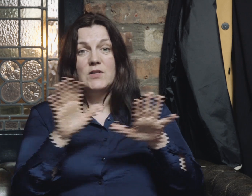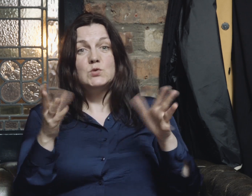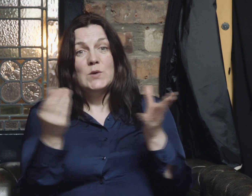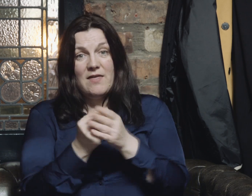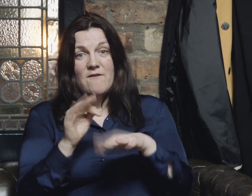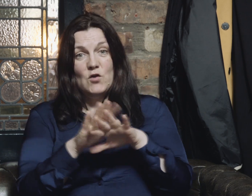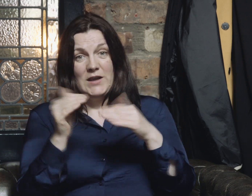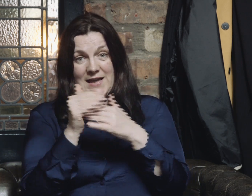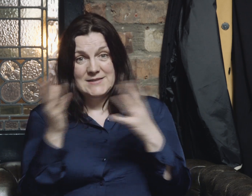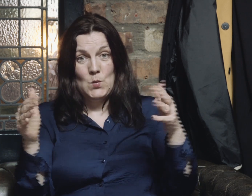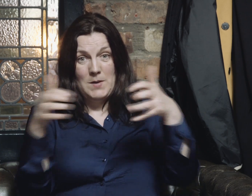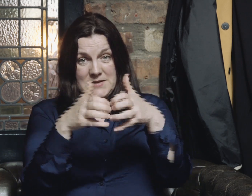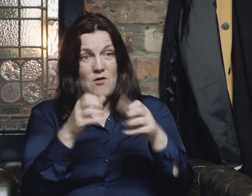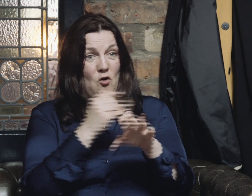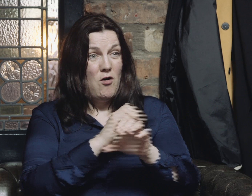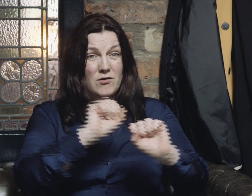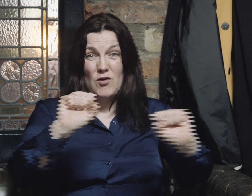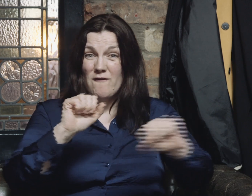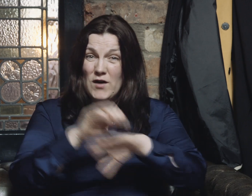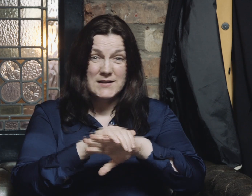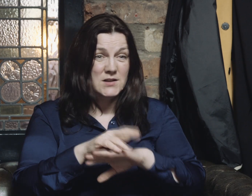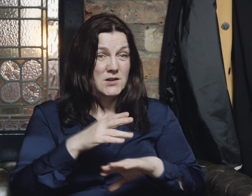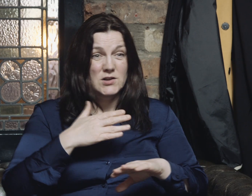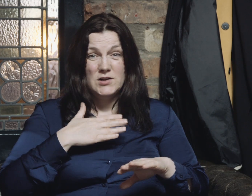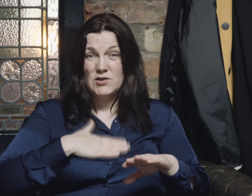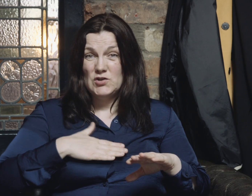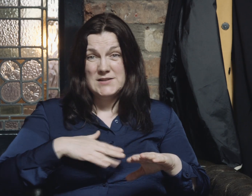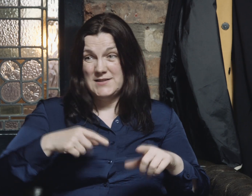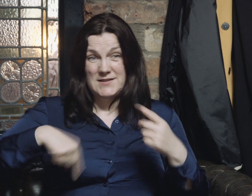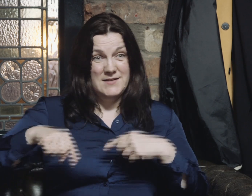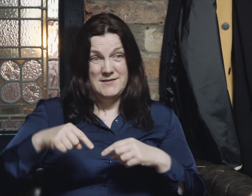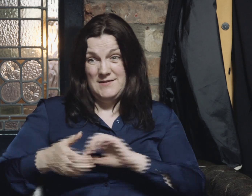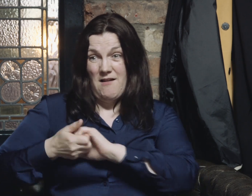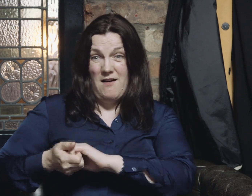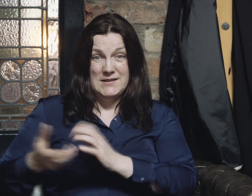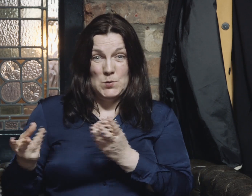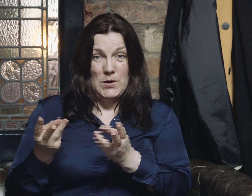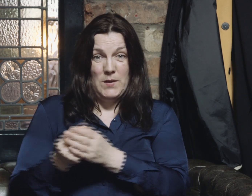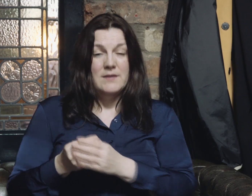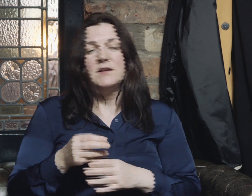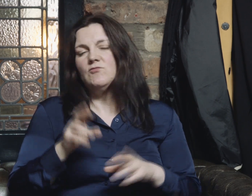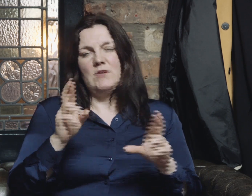website. All your friends, not just yourself. And yes, lots of great free resources. So take